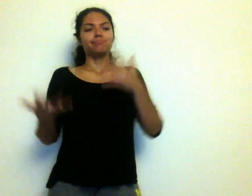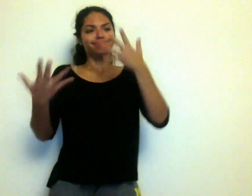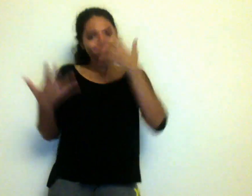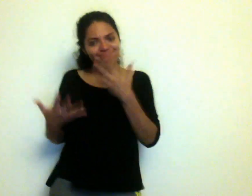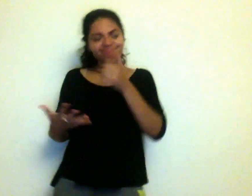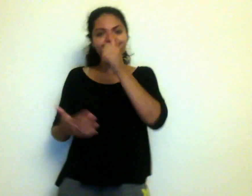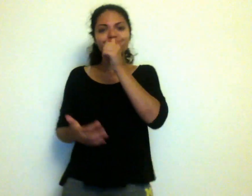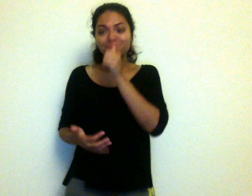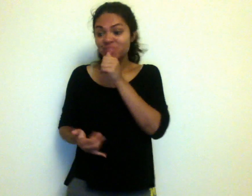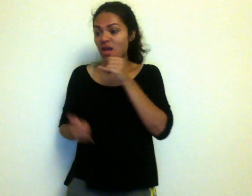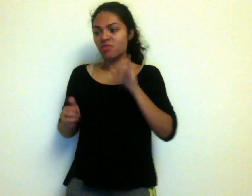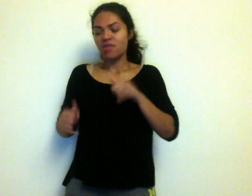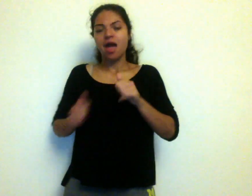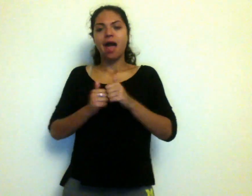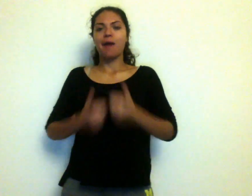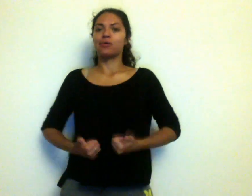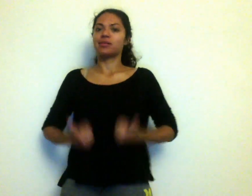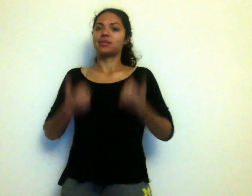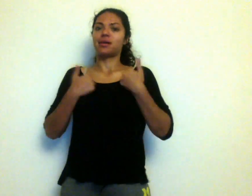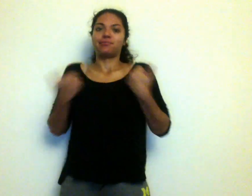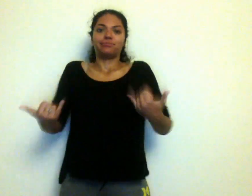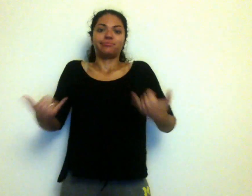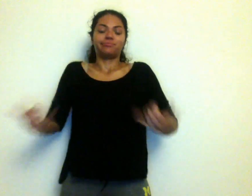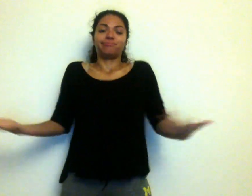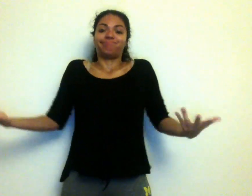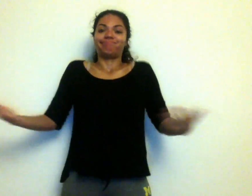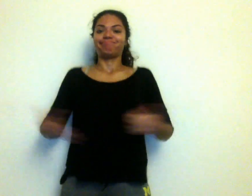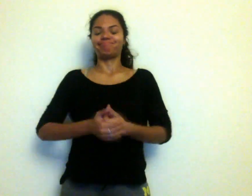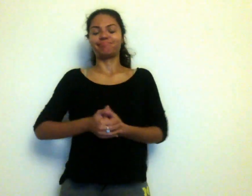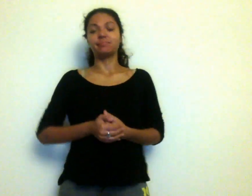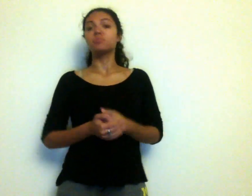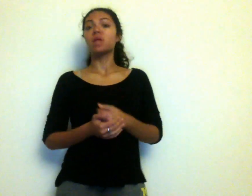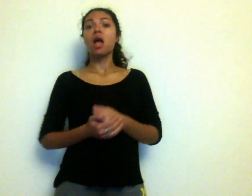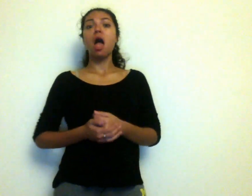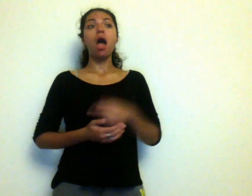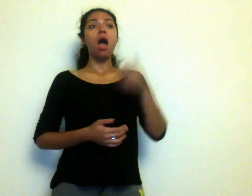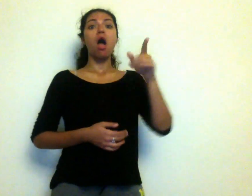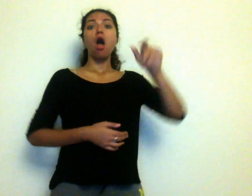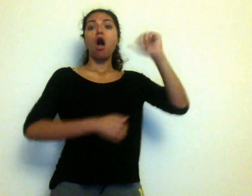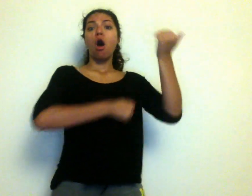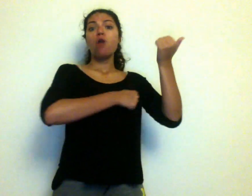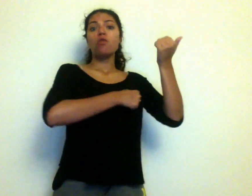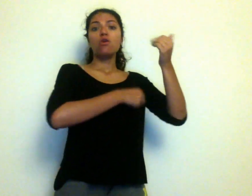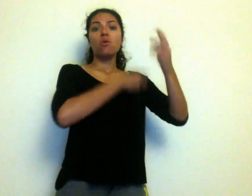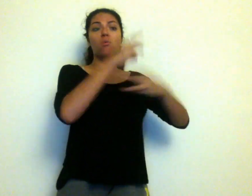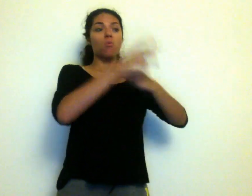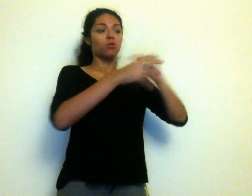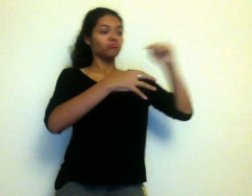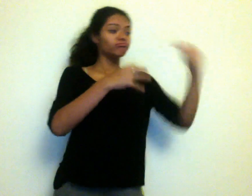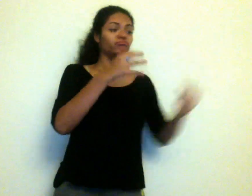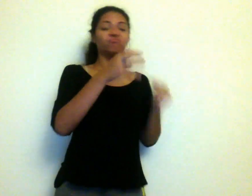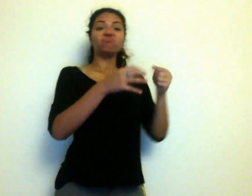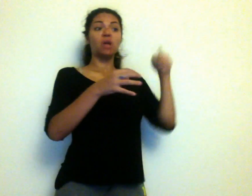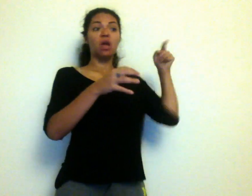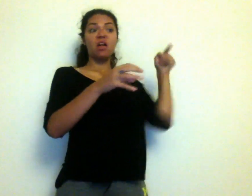Middle Eastern and the Eastern world, history never dies. It